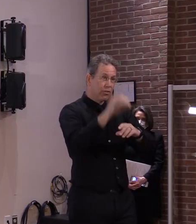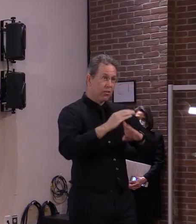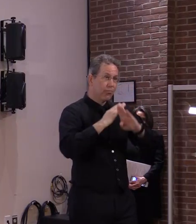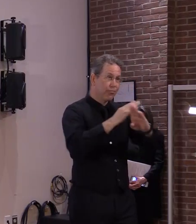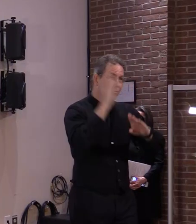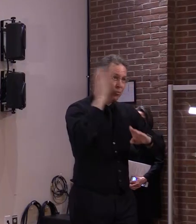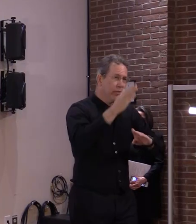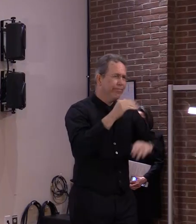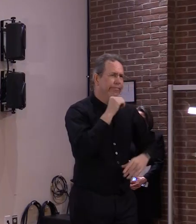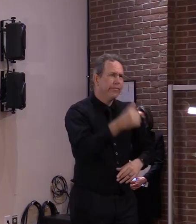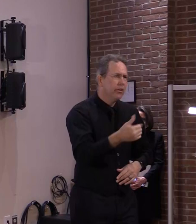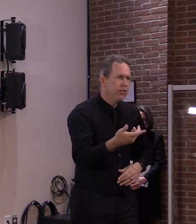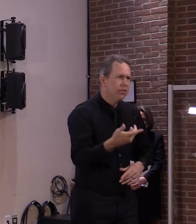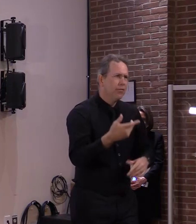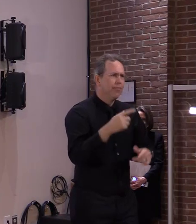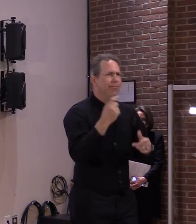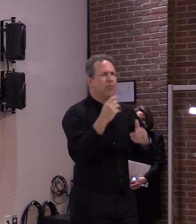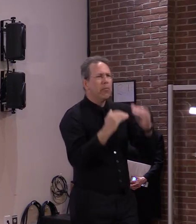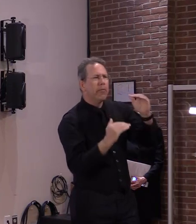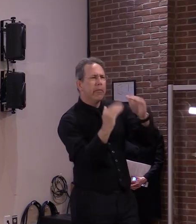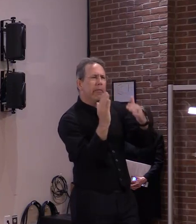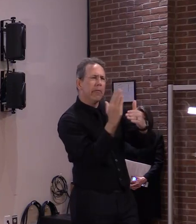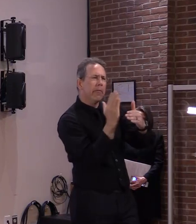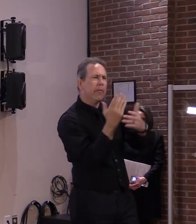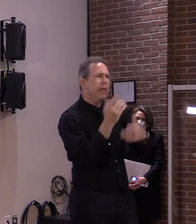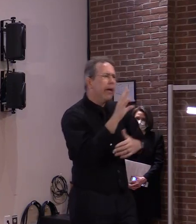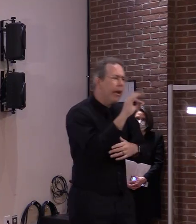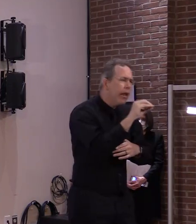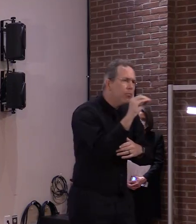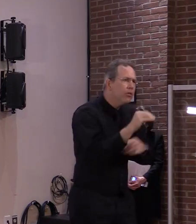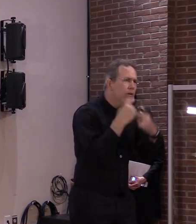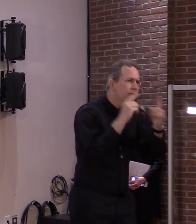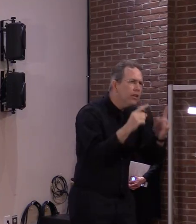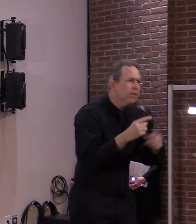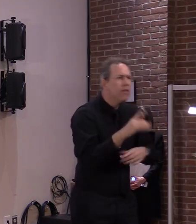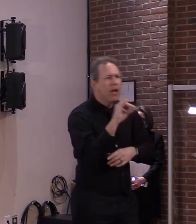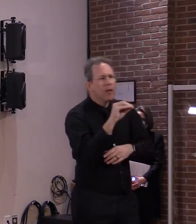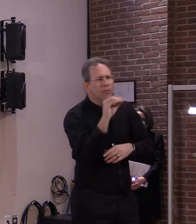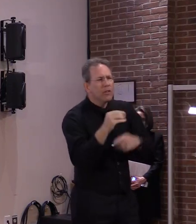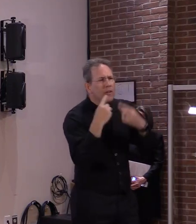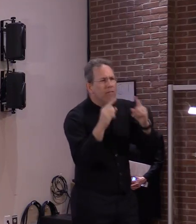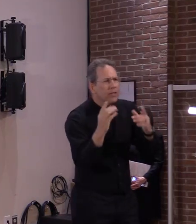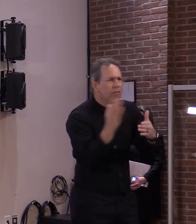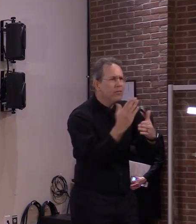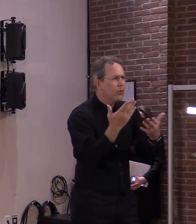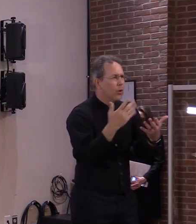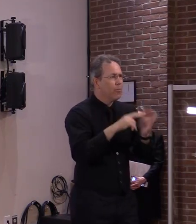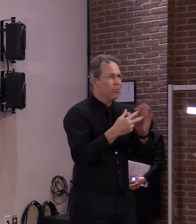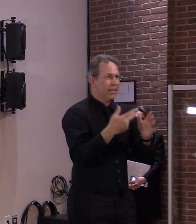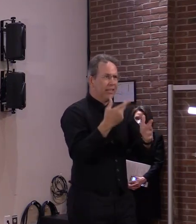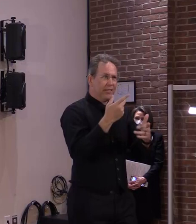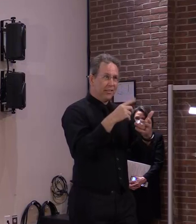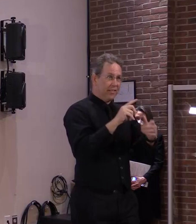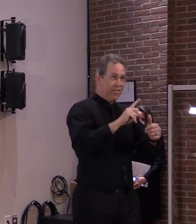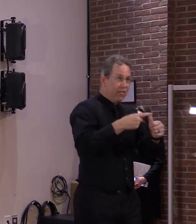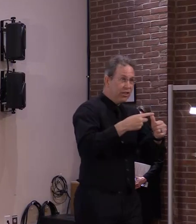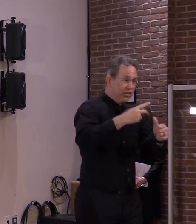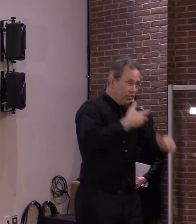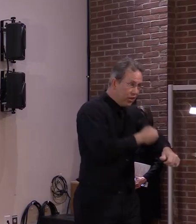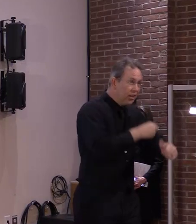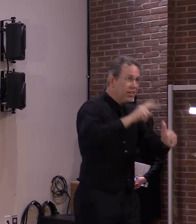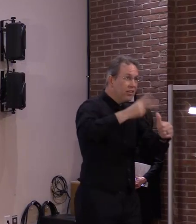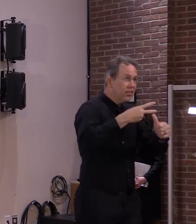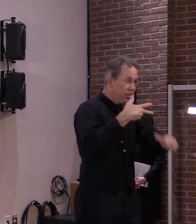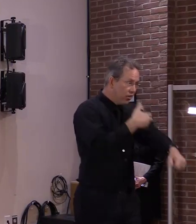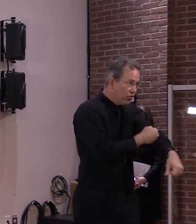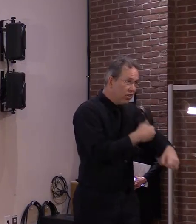COVID-19 even once they're fully vaccinated, but this is a very small percentage. The CDC has released